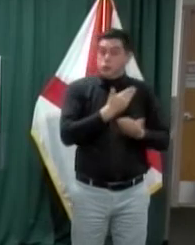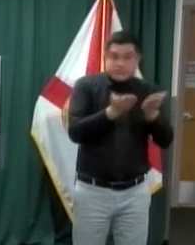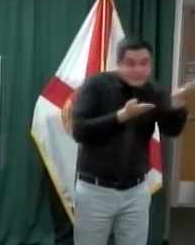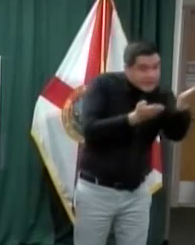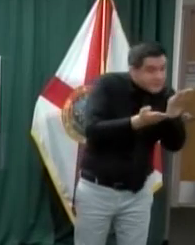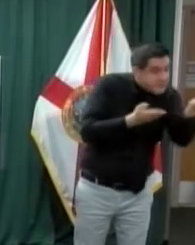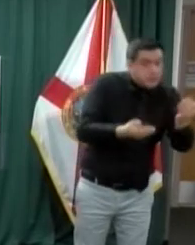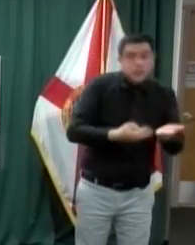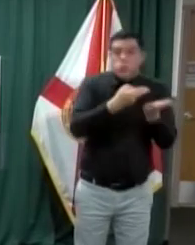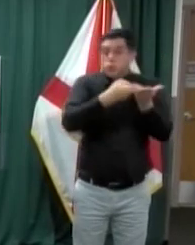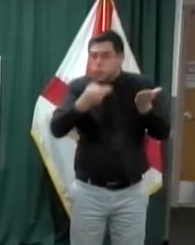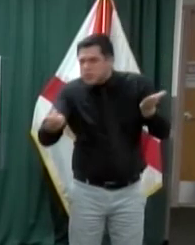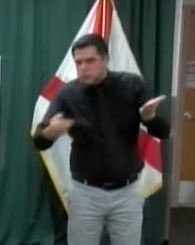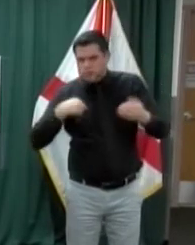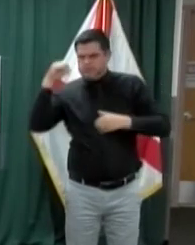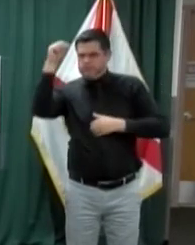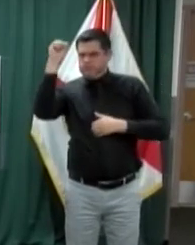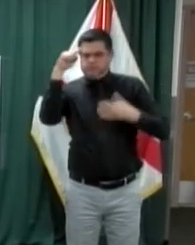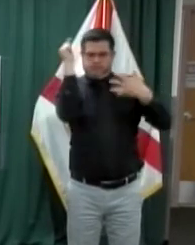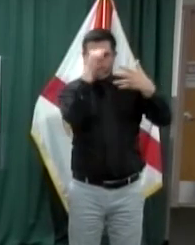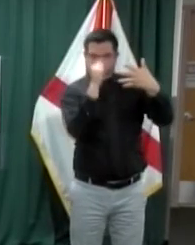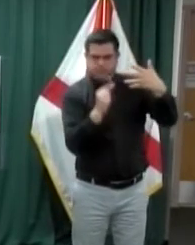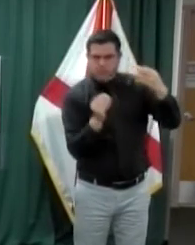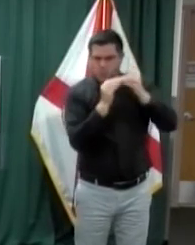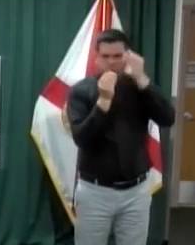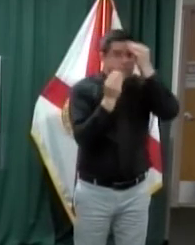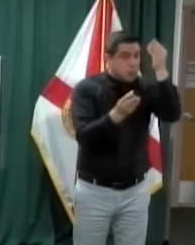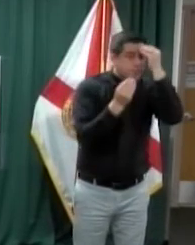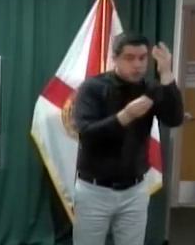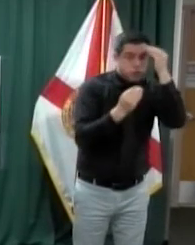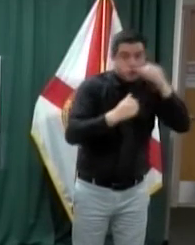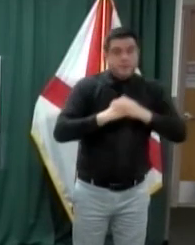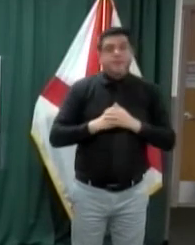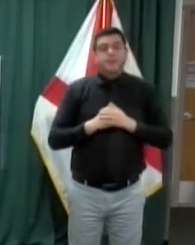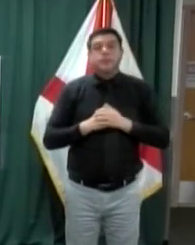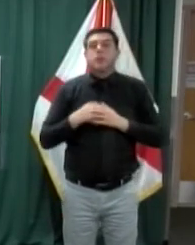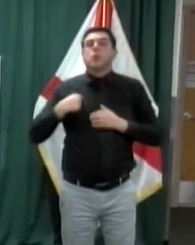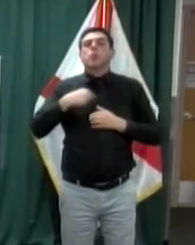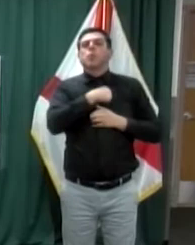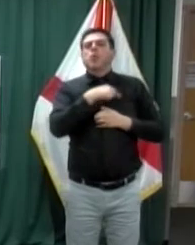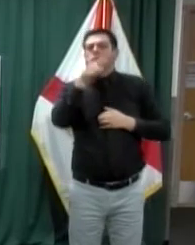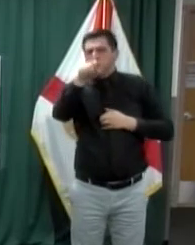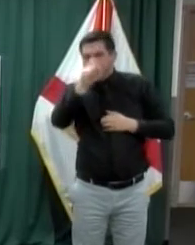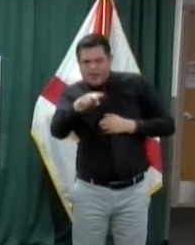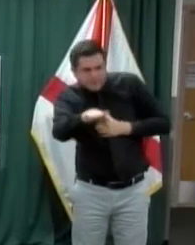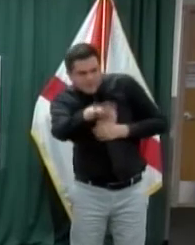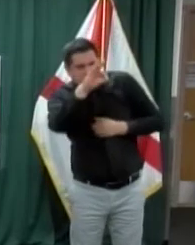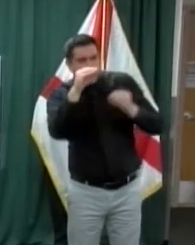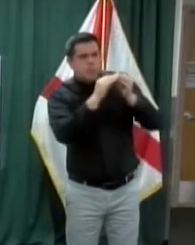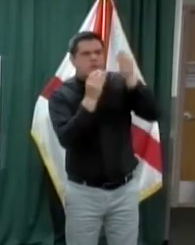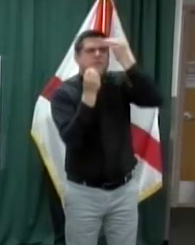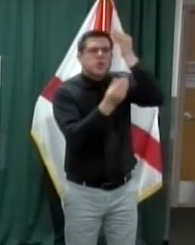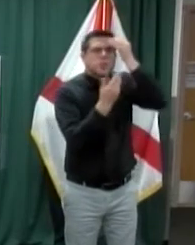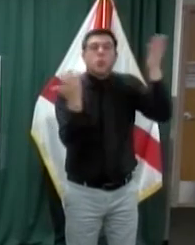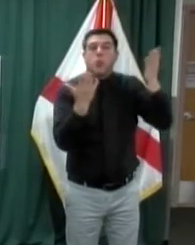to be sure that you know that all of these services are available at our website, which is